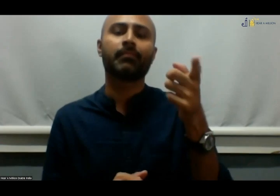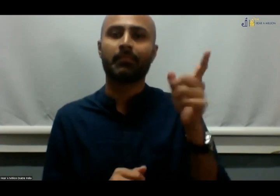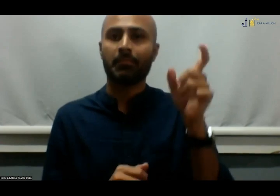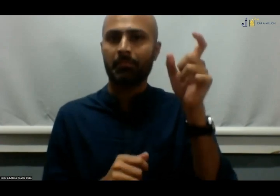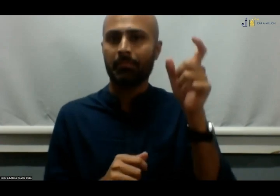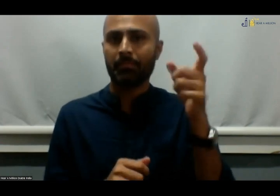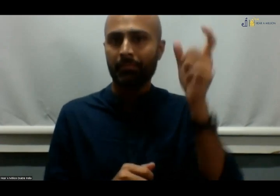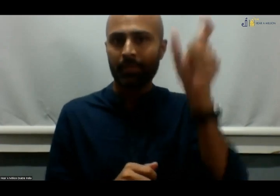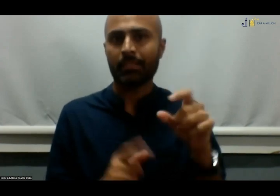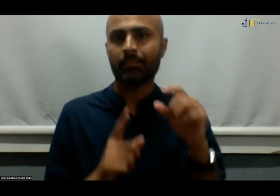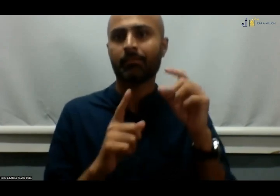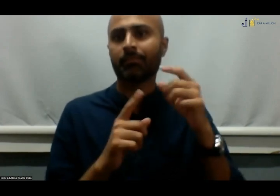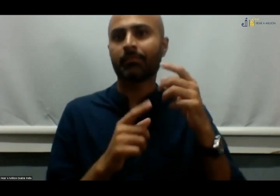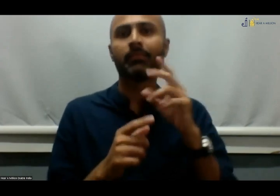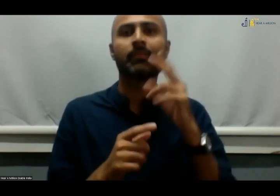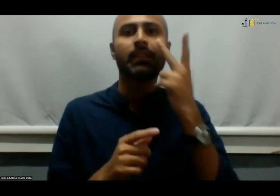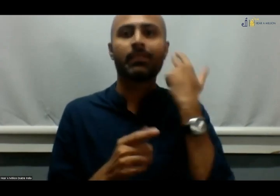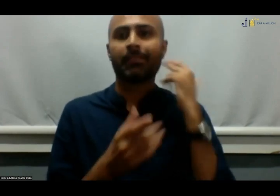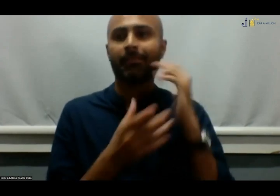here.